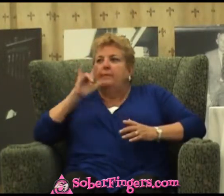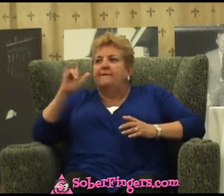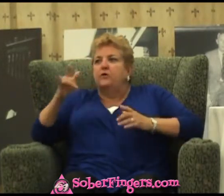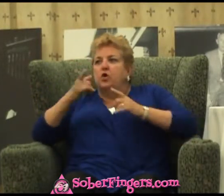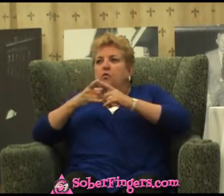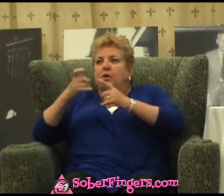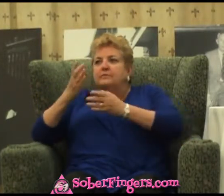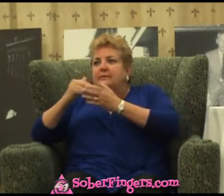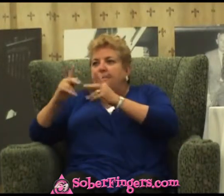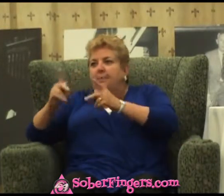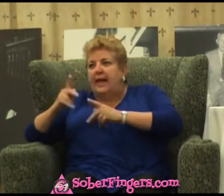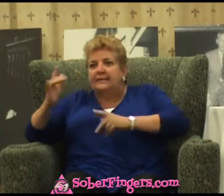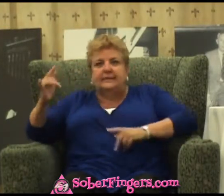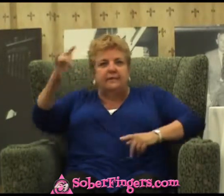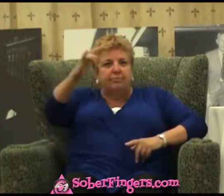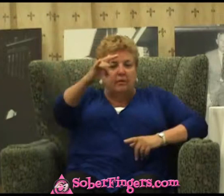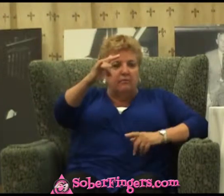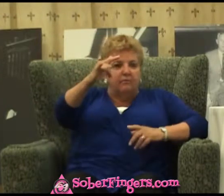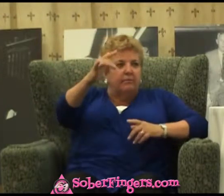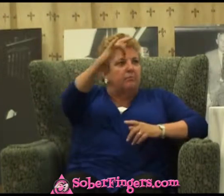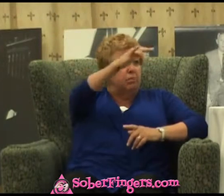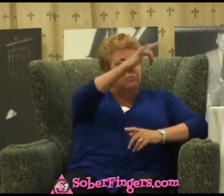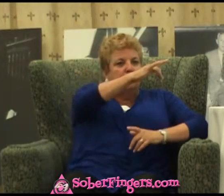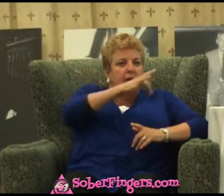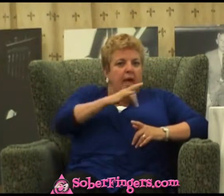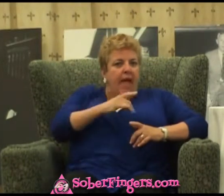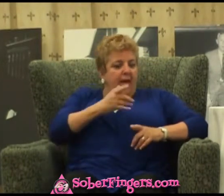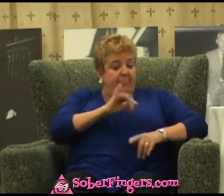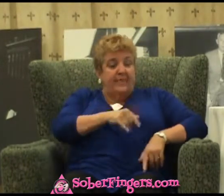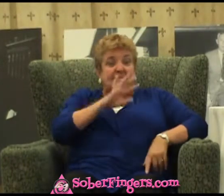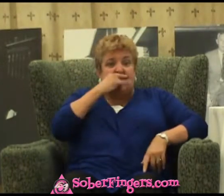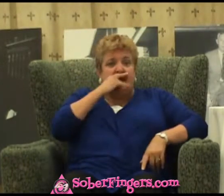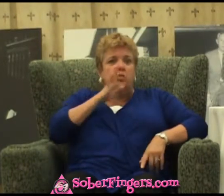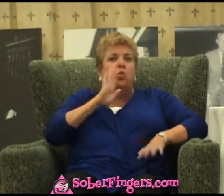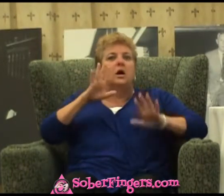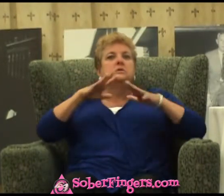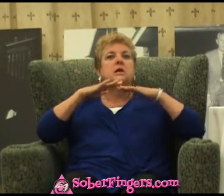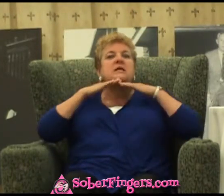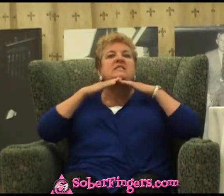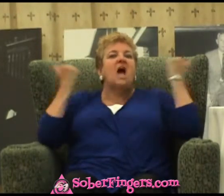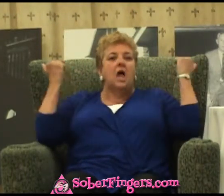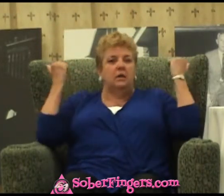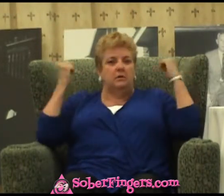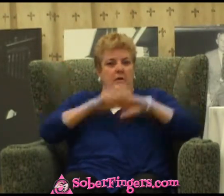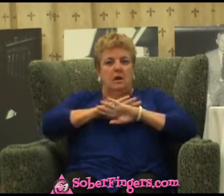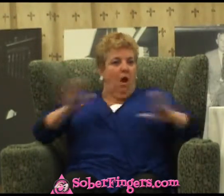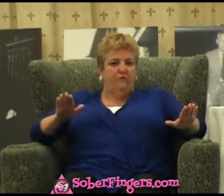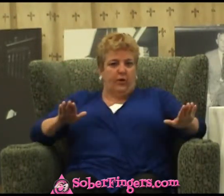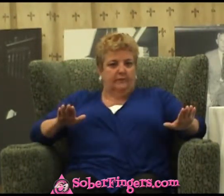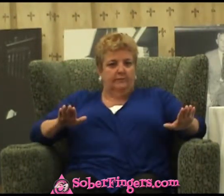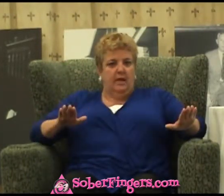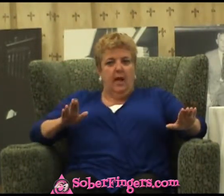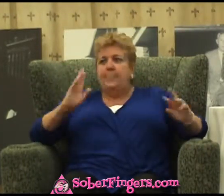from someplace and are going to fly somewhere else. And this little kid was done. And there are people everywhere, and there's chaos